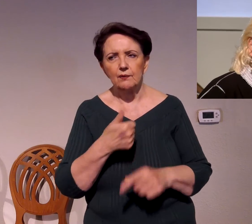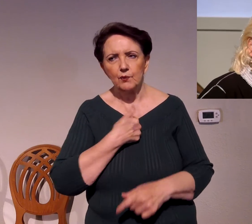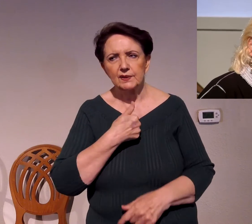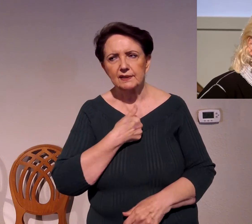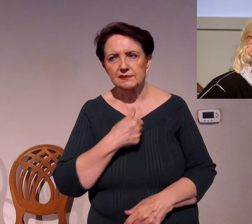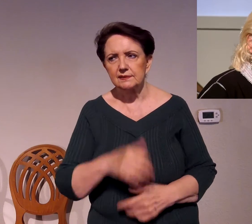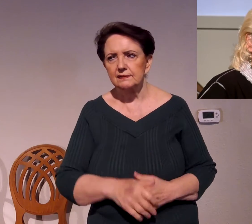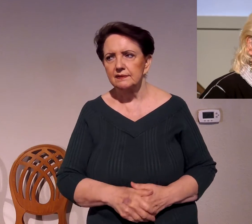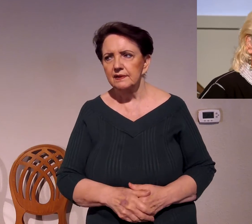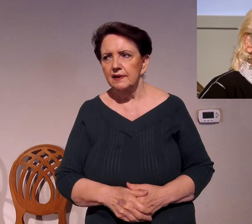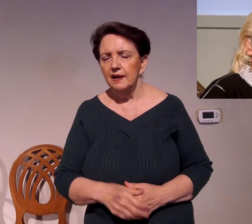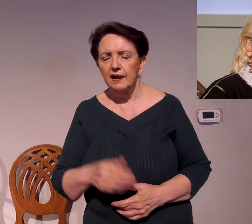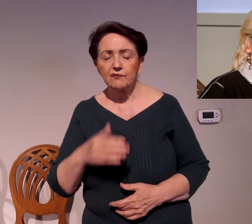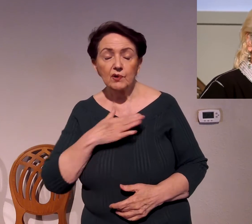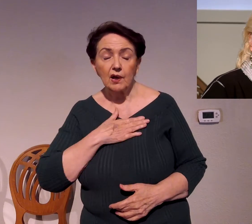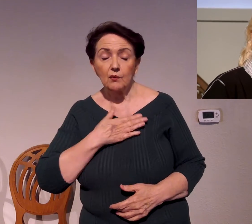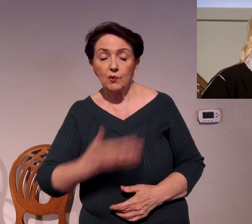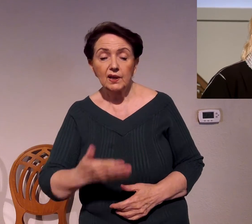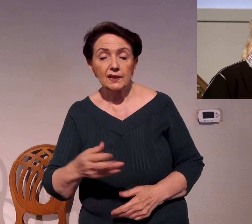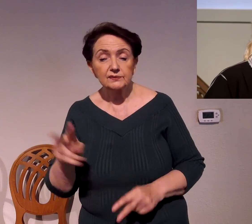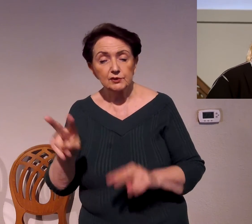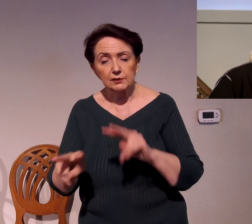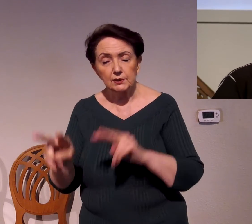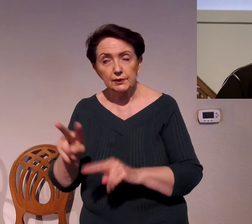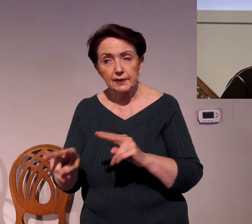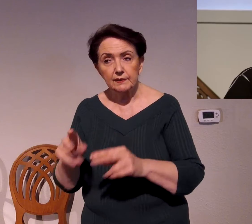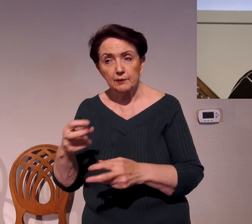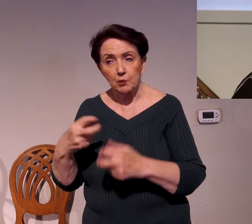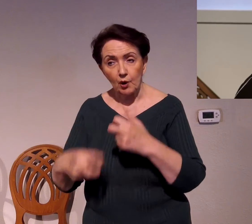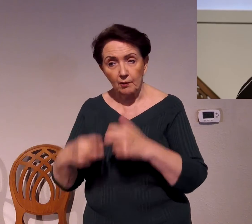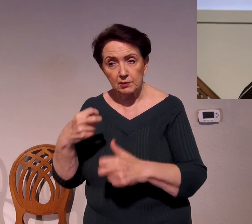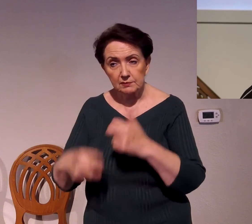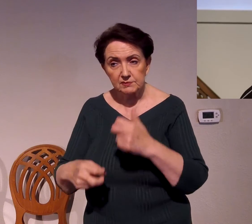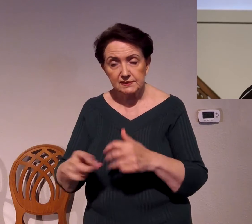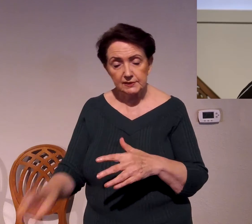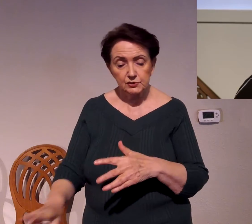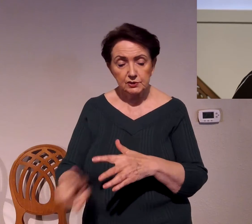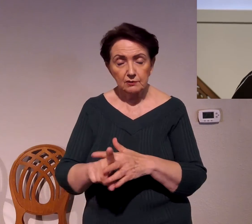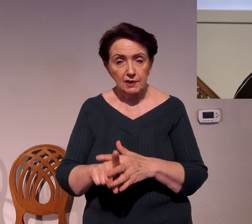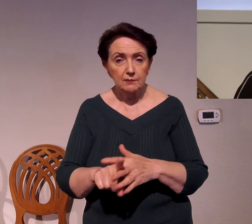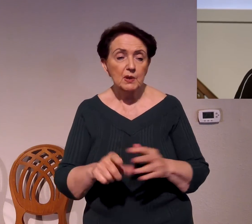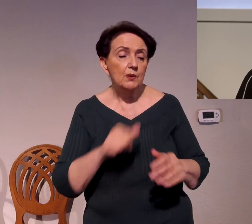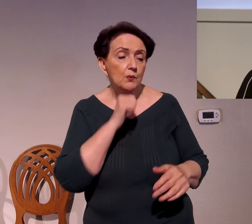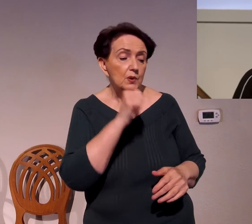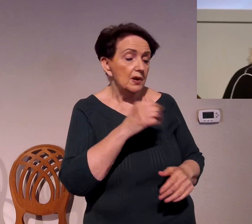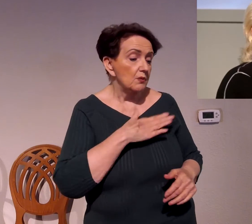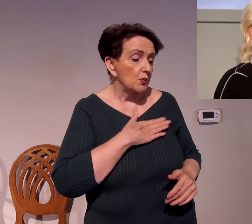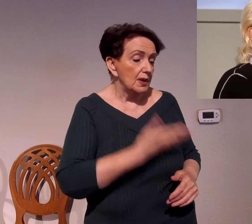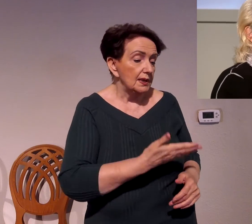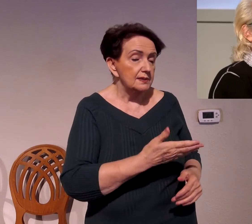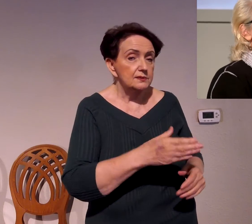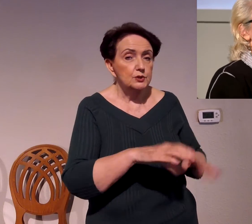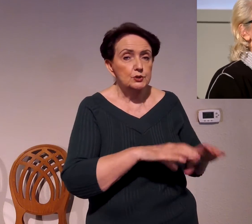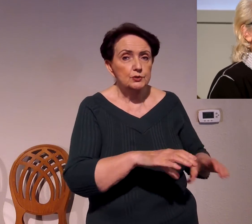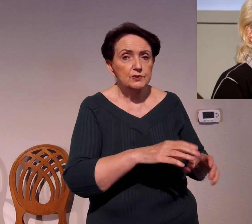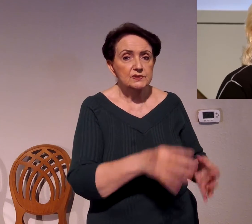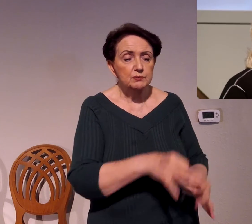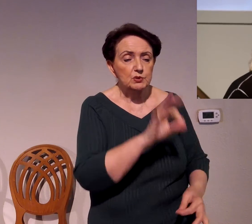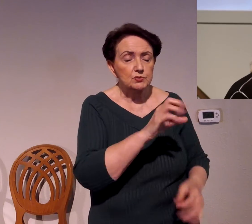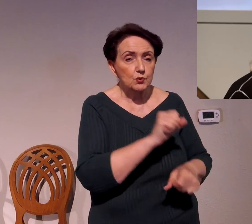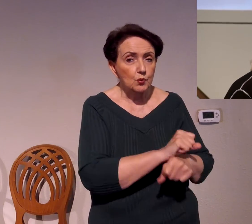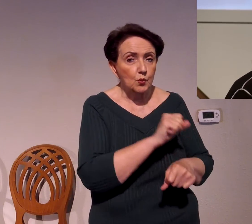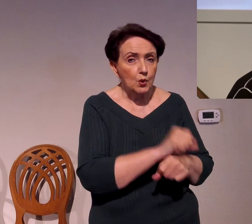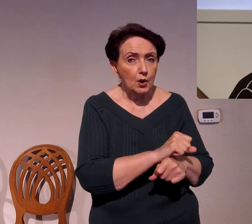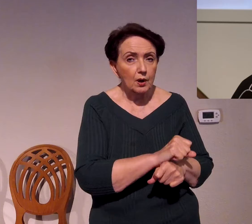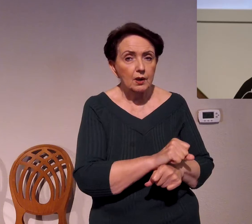our own gremlins, our fear, our anxiety, our doubt, and we're not willing to do the spiritual work that's required, we project it out there and we attract people who will